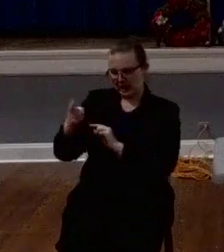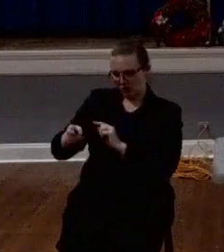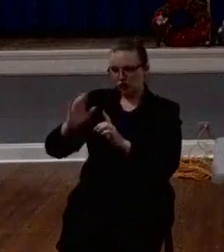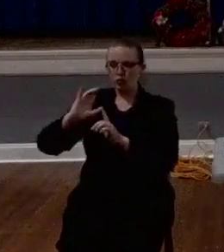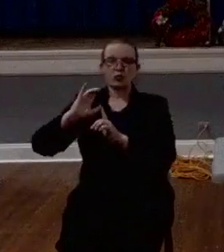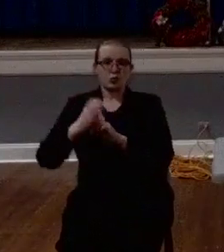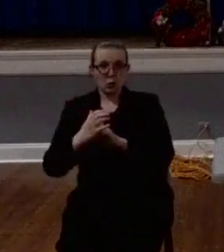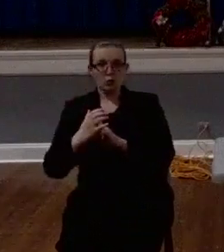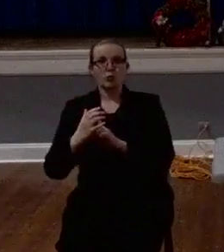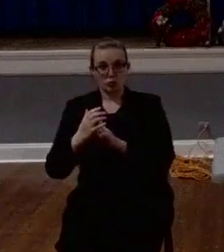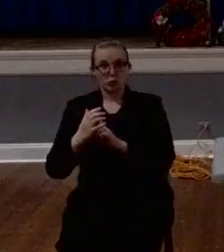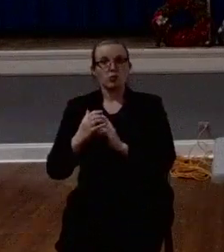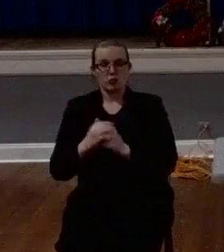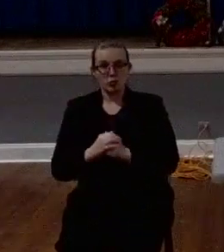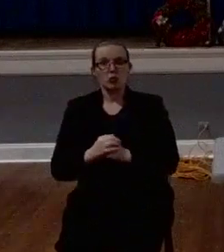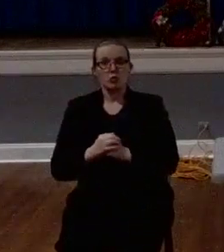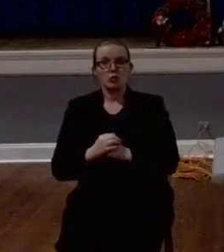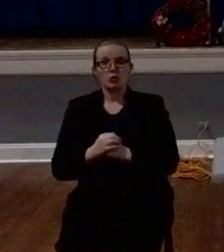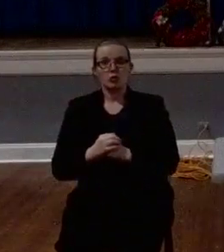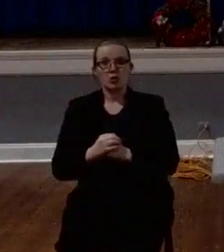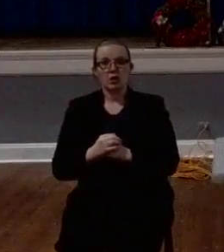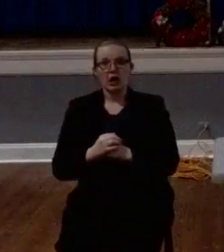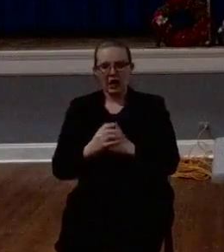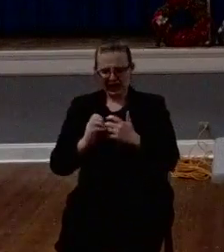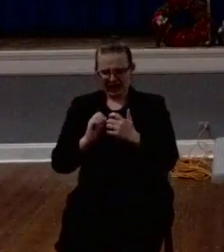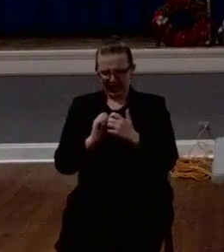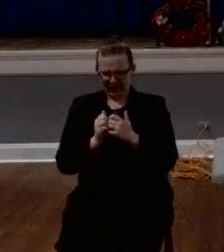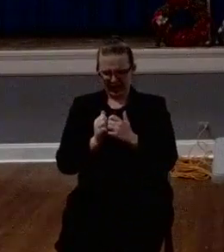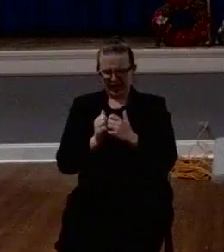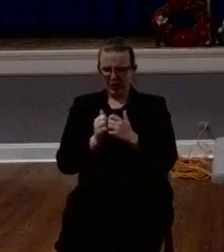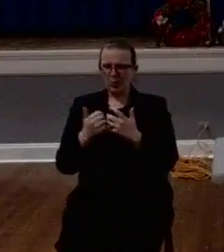culture to be, how do we